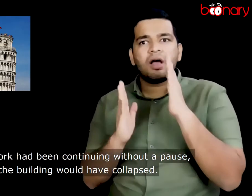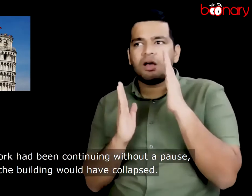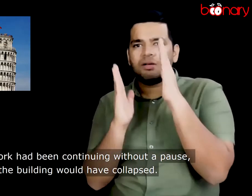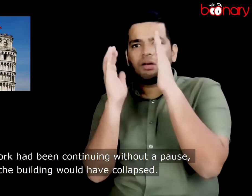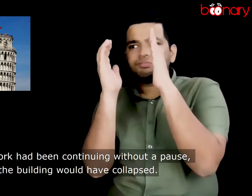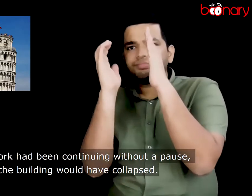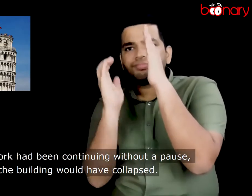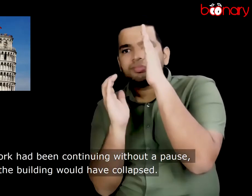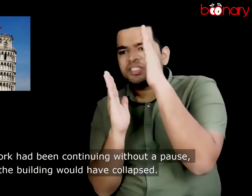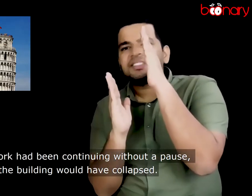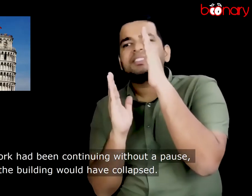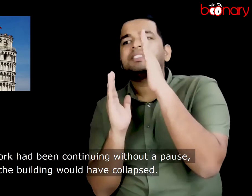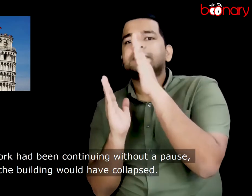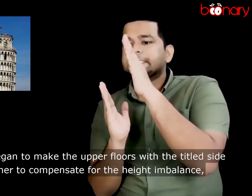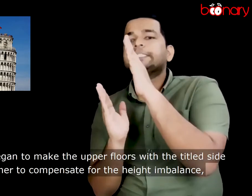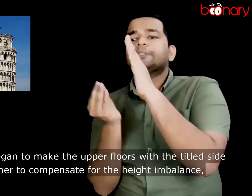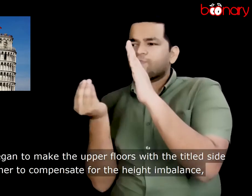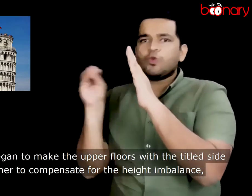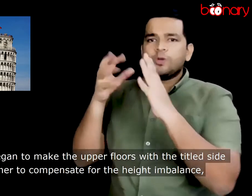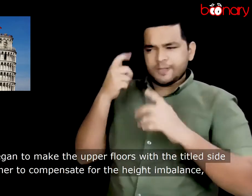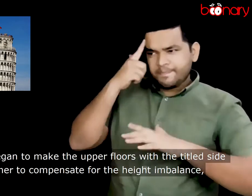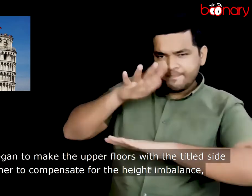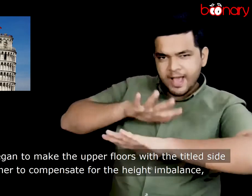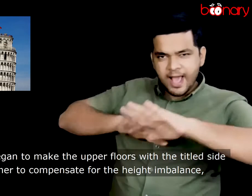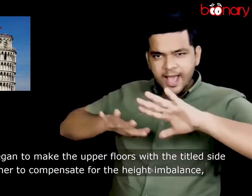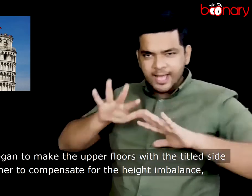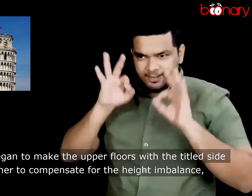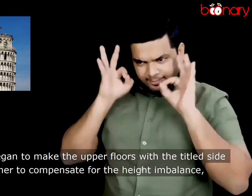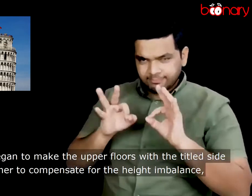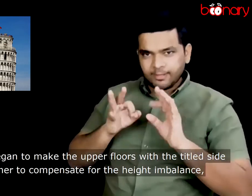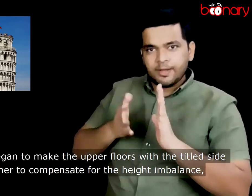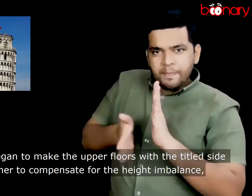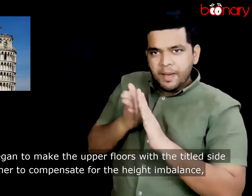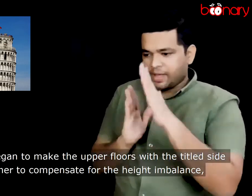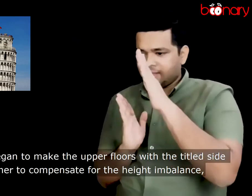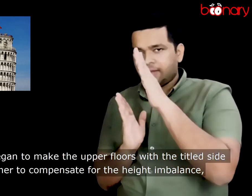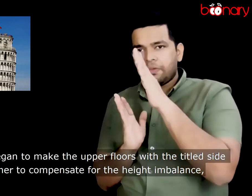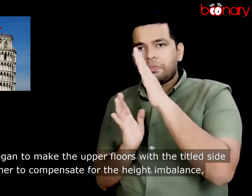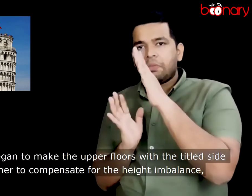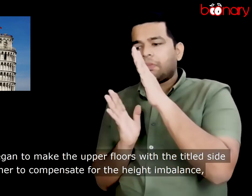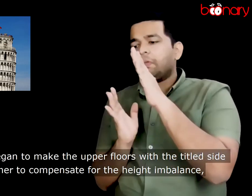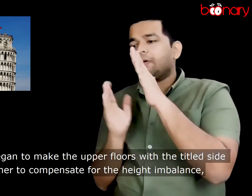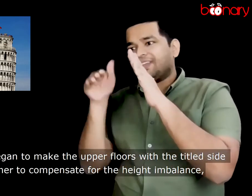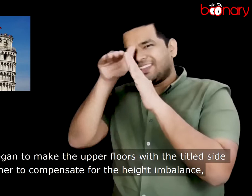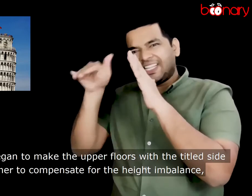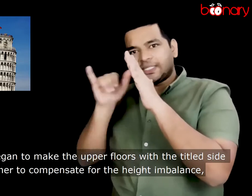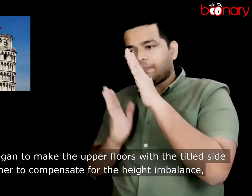building would have collapsed. Later, they began to make the upper floors with the tilted side a little higher to compensate for the height